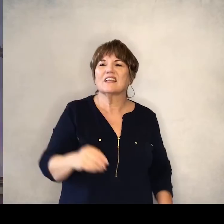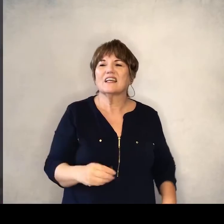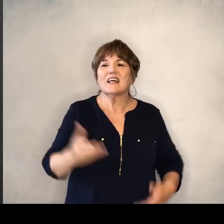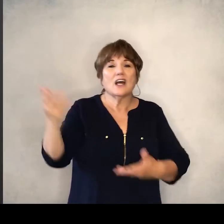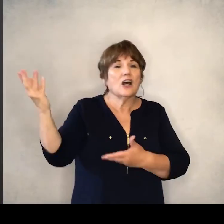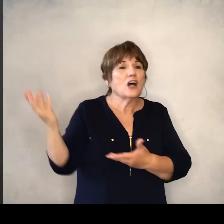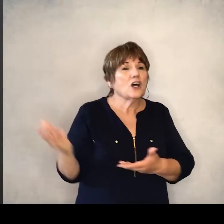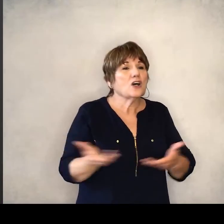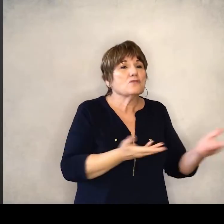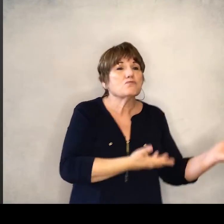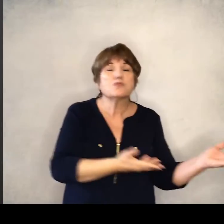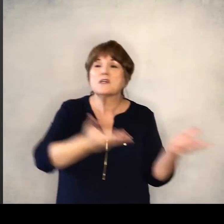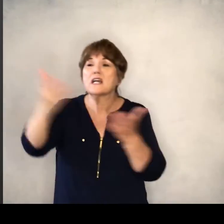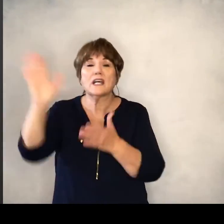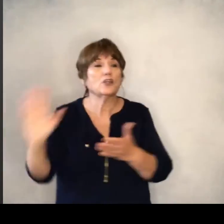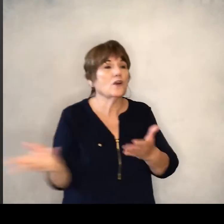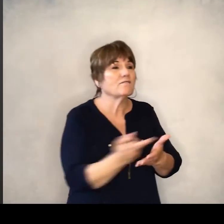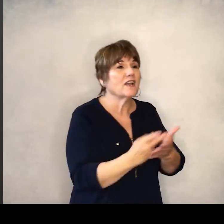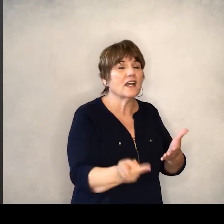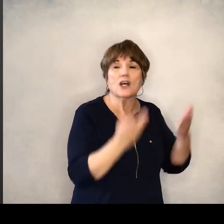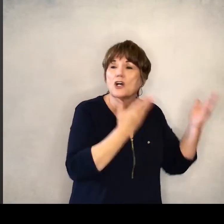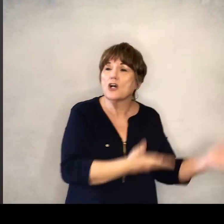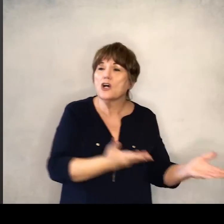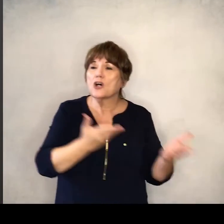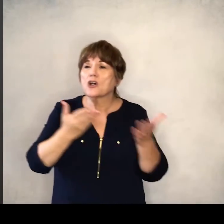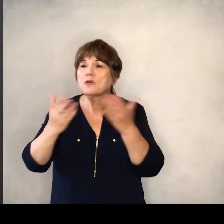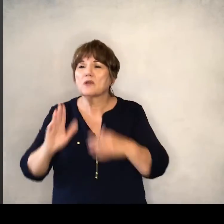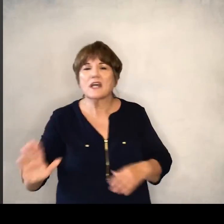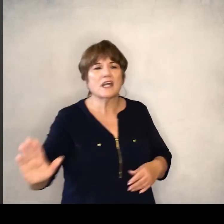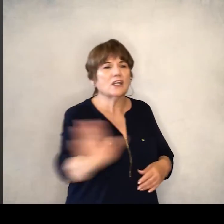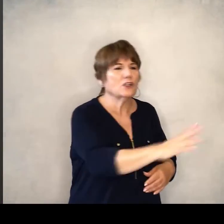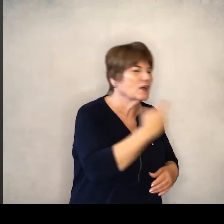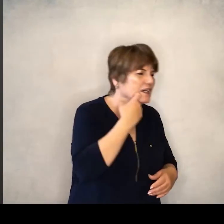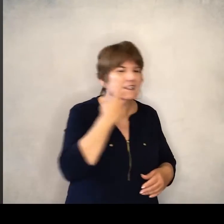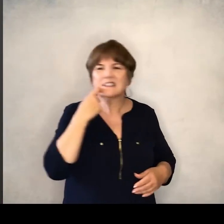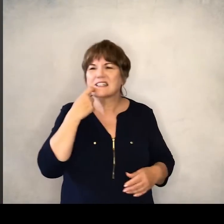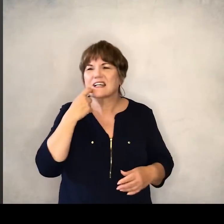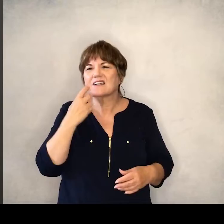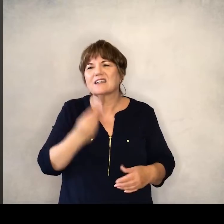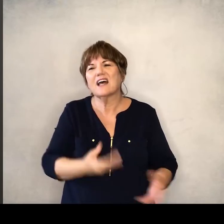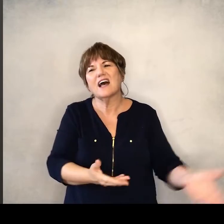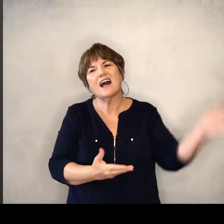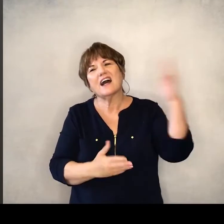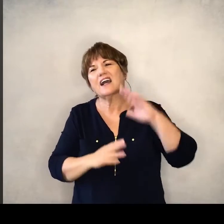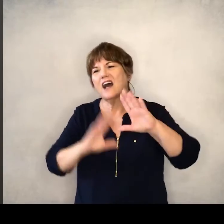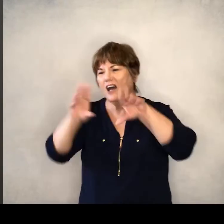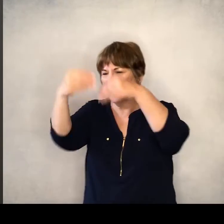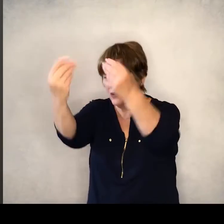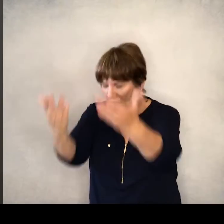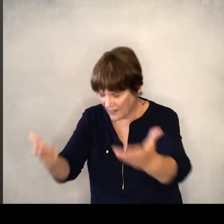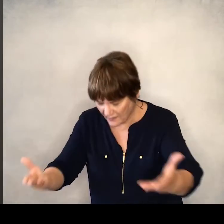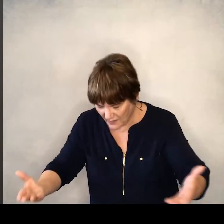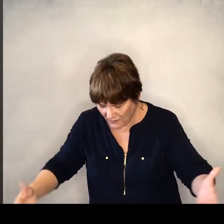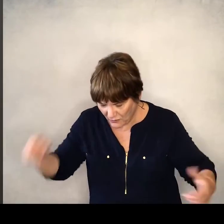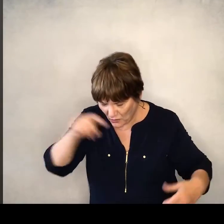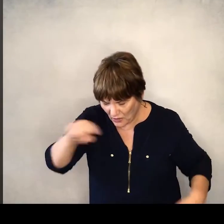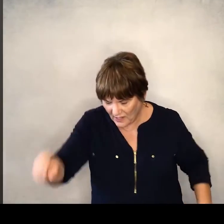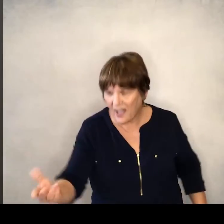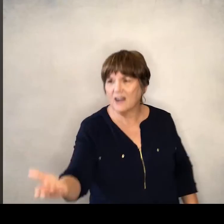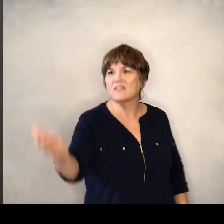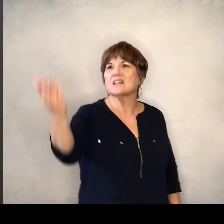Your failures, bring your addictions, come lay them down at the foot of